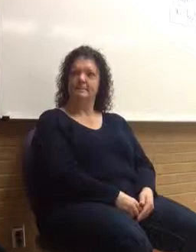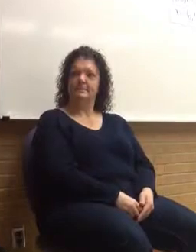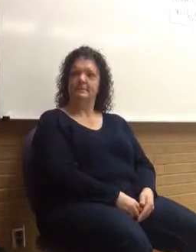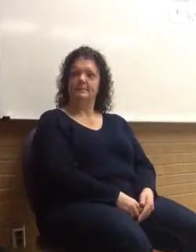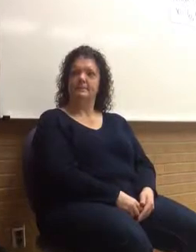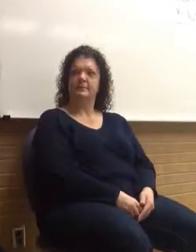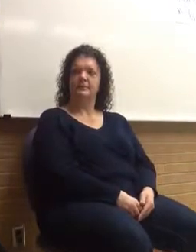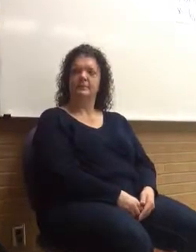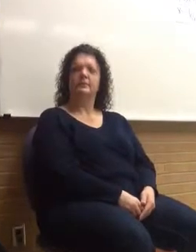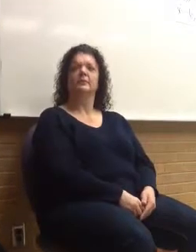1,400 of them.